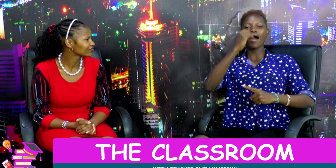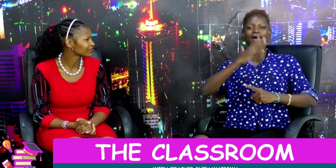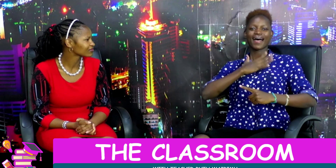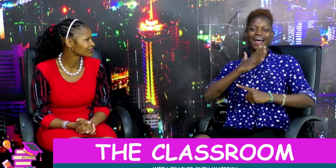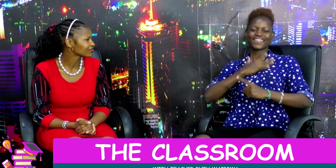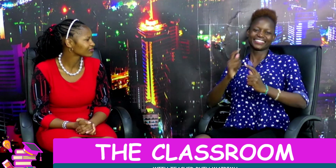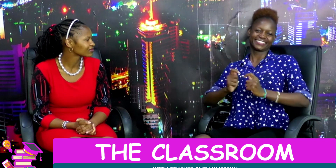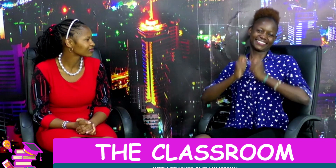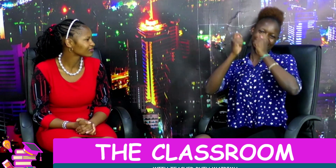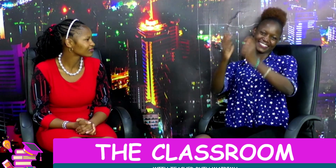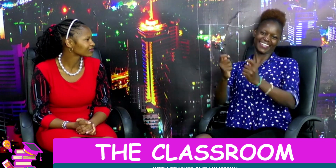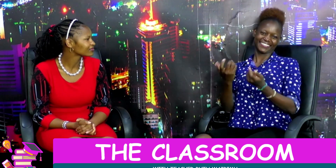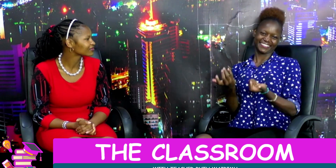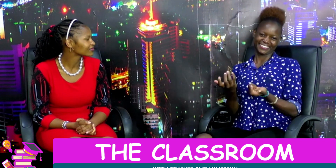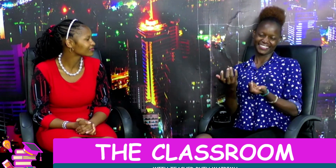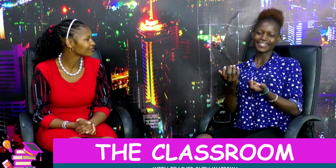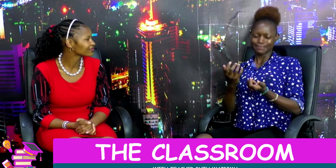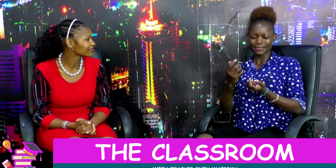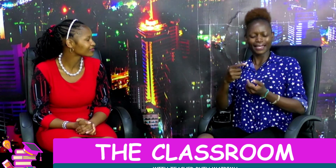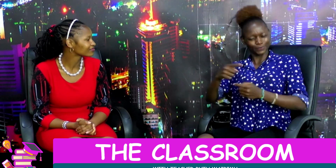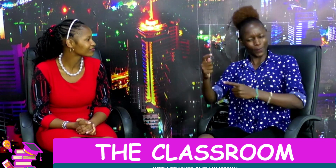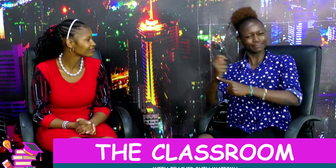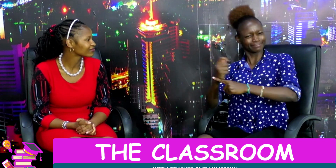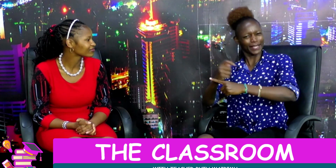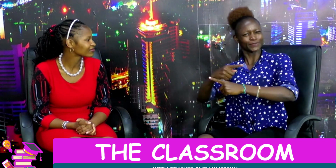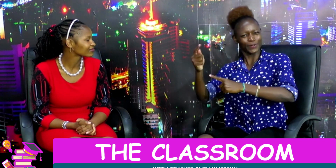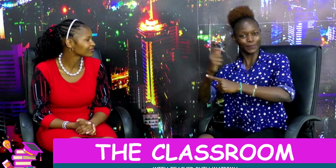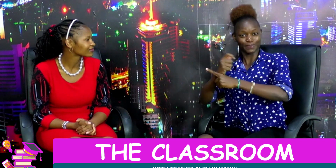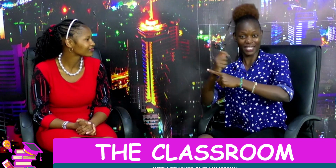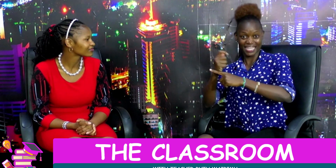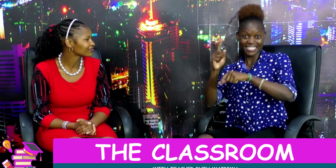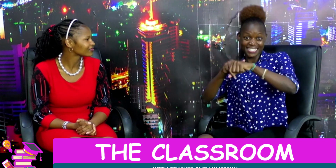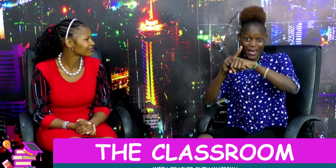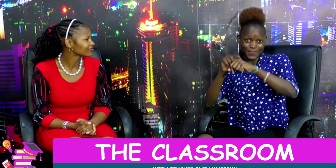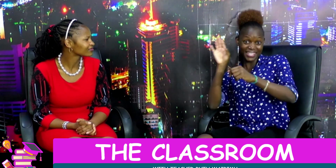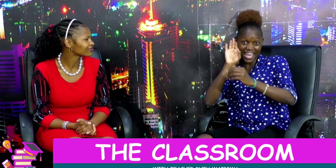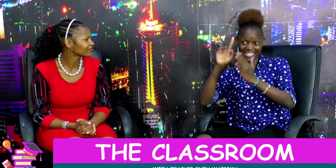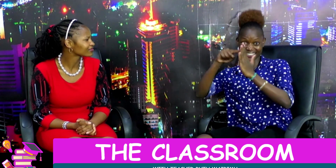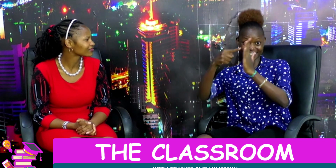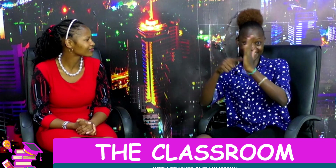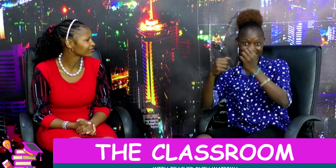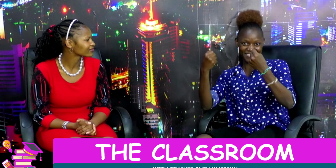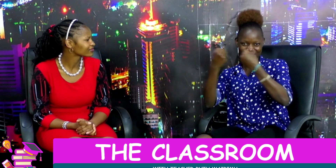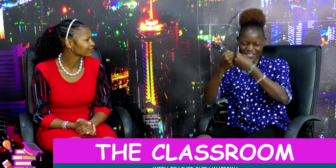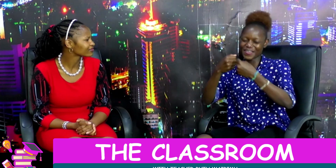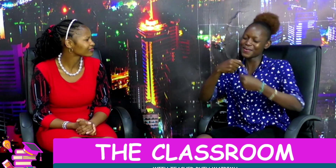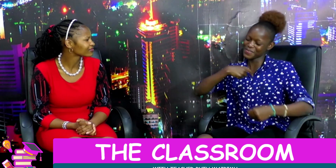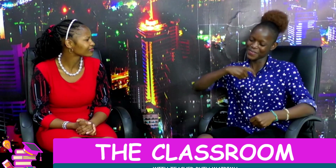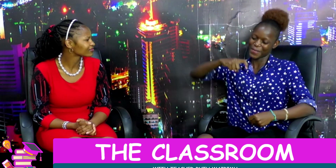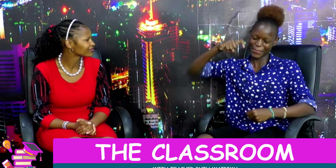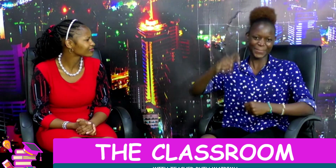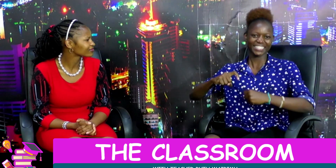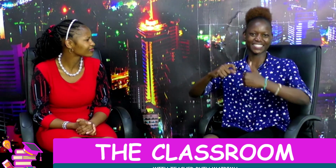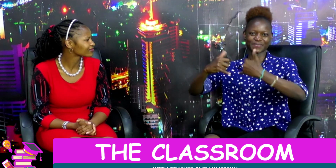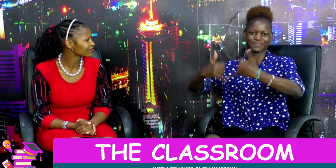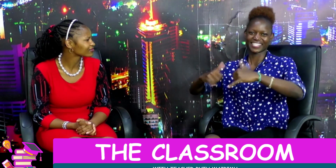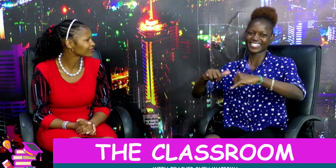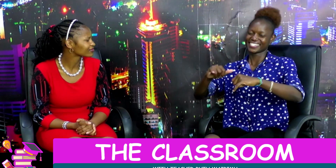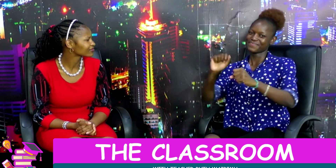I finished exam, I didn't wait. I joined training basketball,